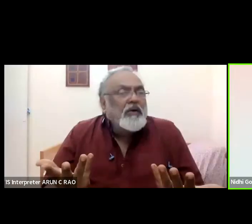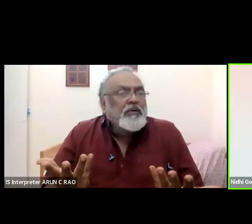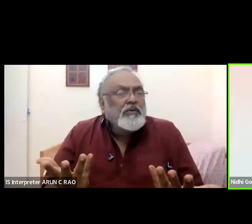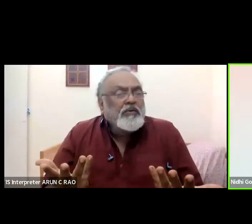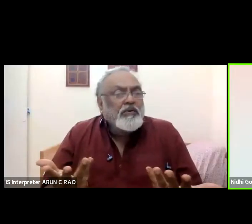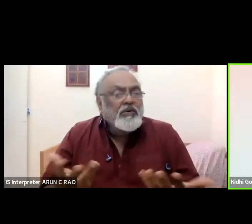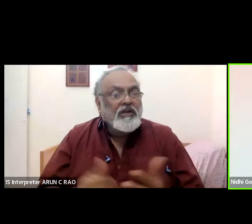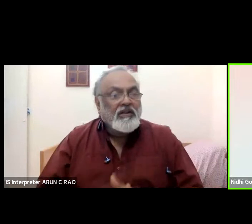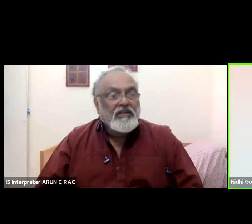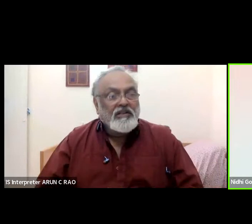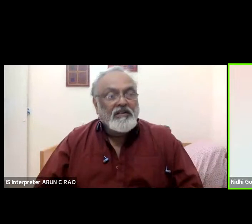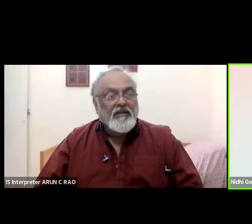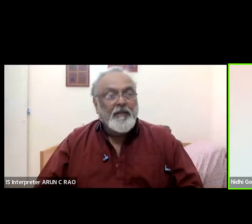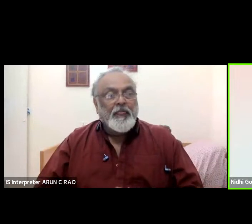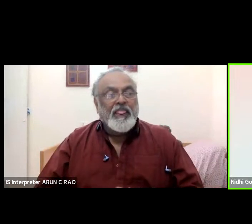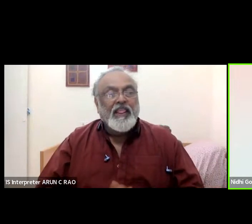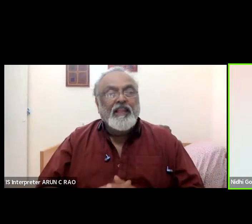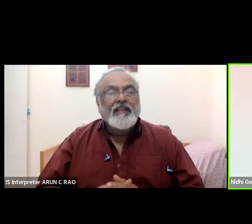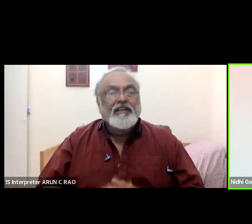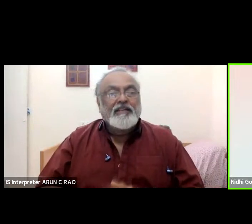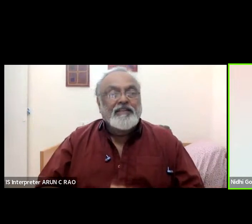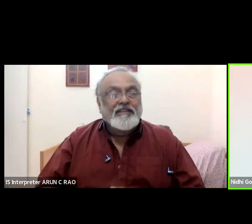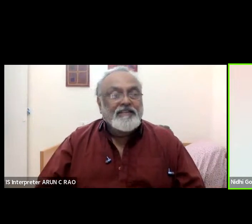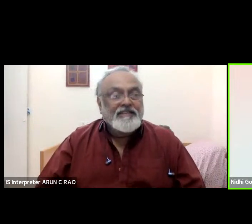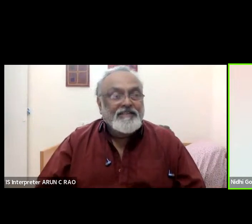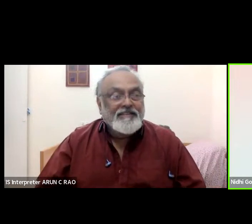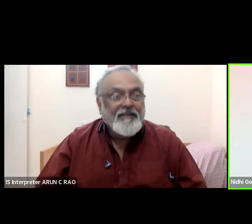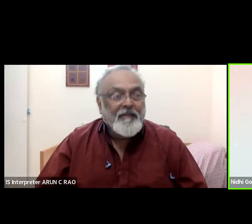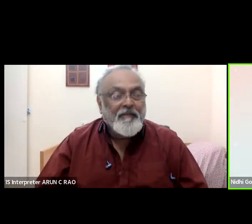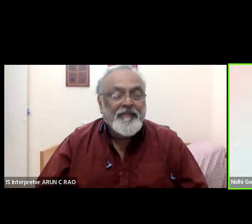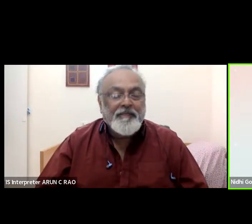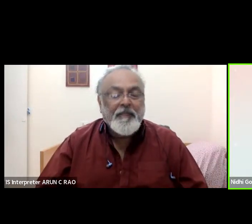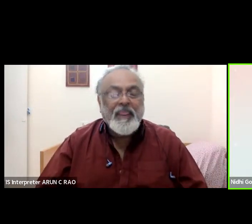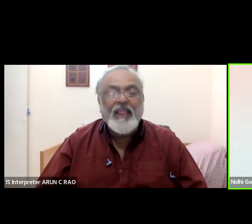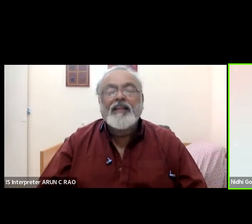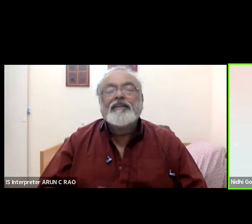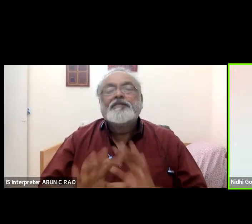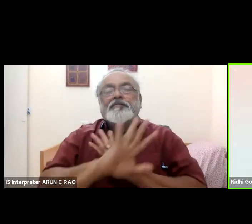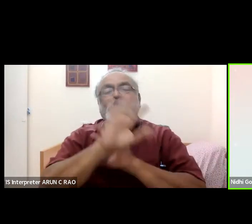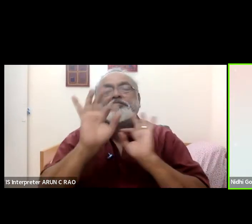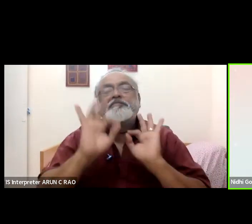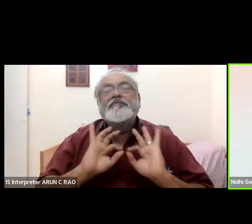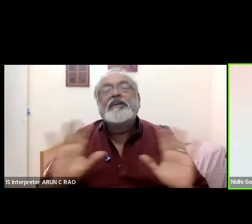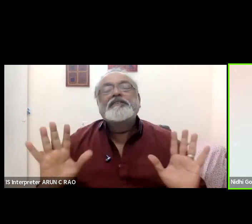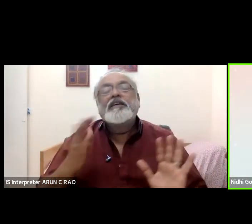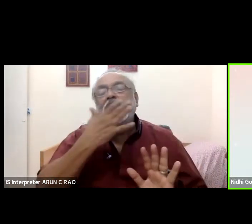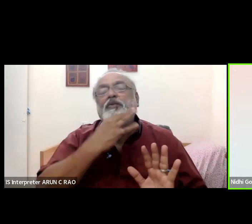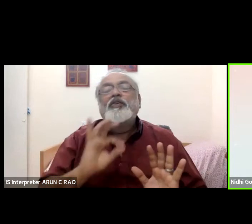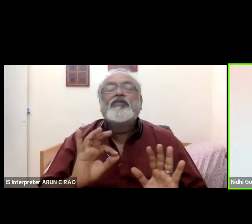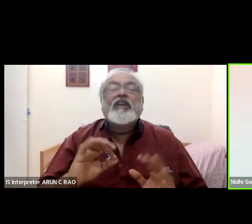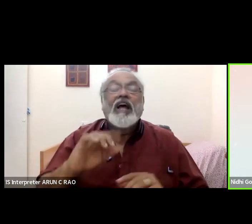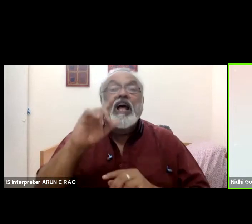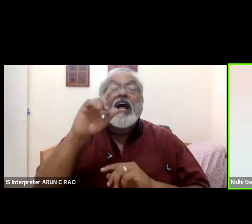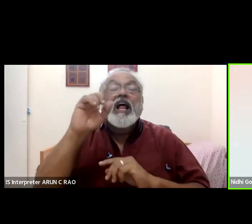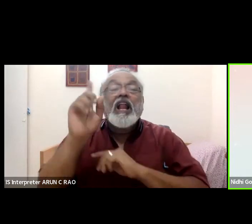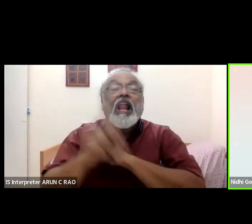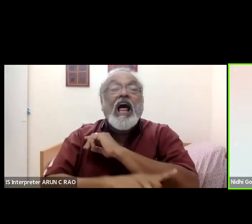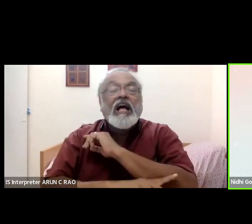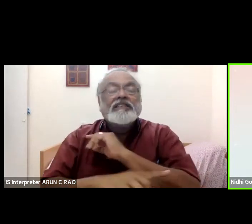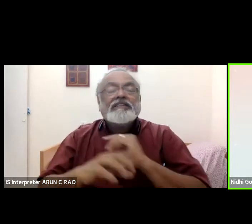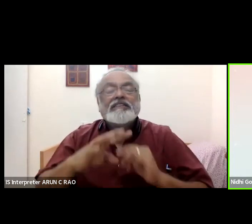this is the beauty of being the last speaker, that most of the points are already spoken, and then the polls add to